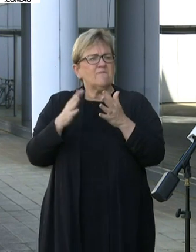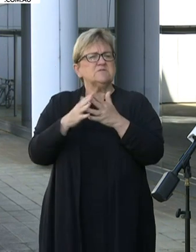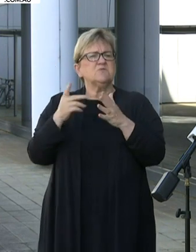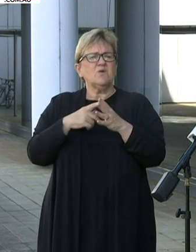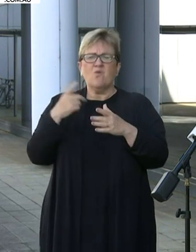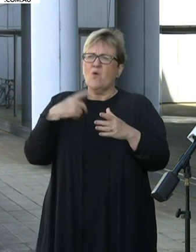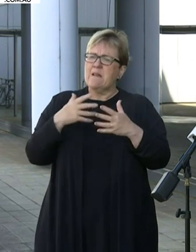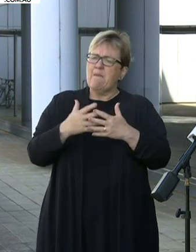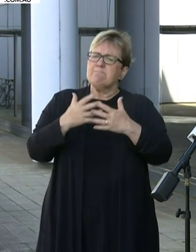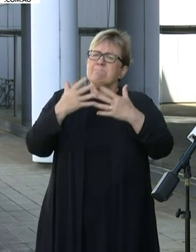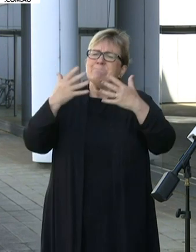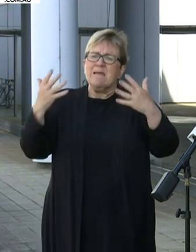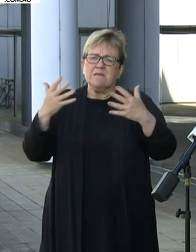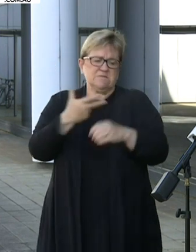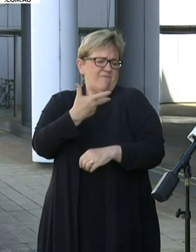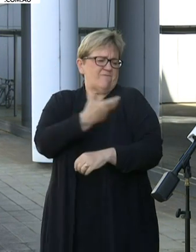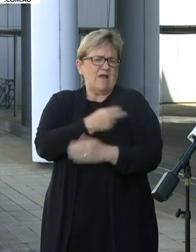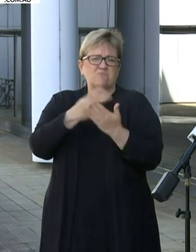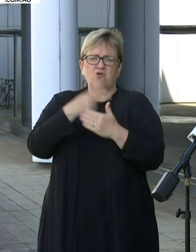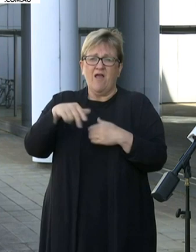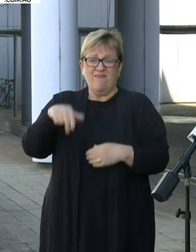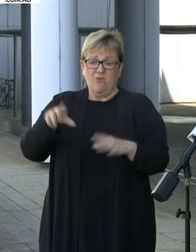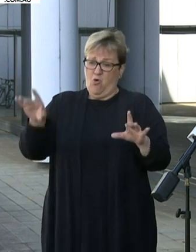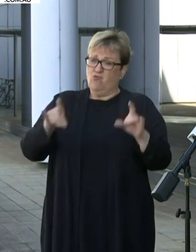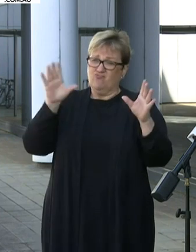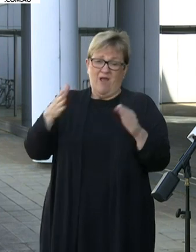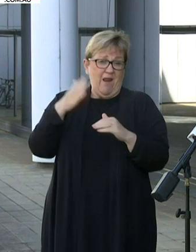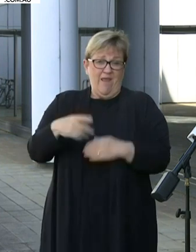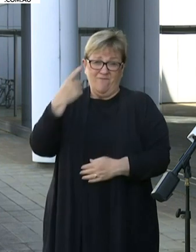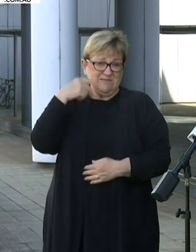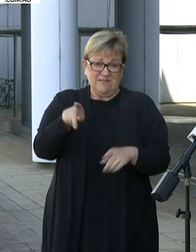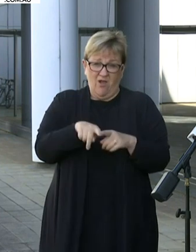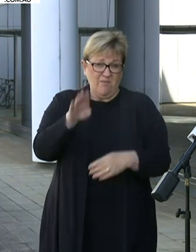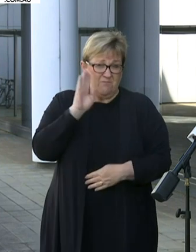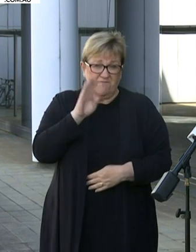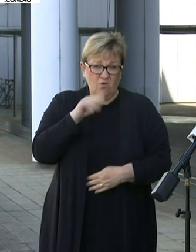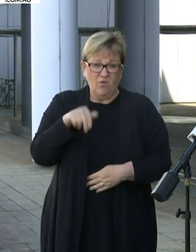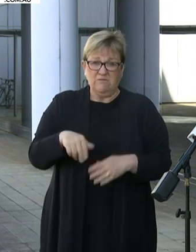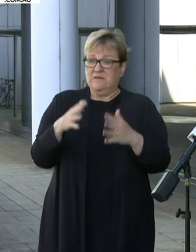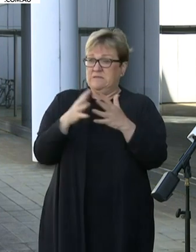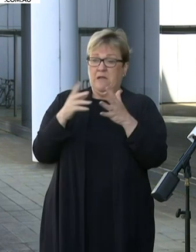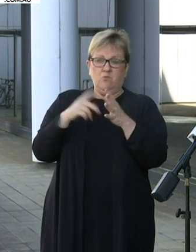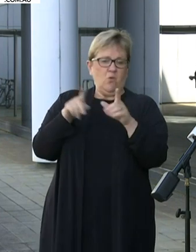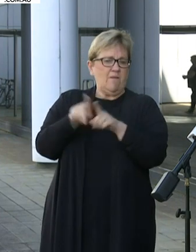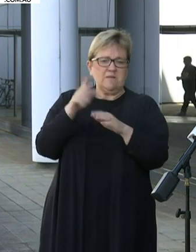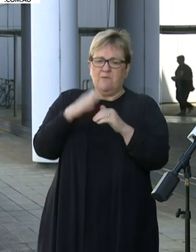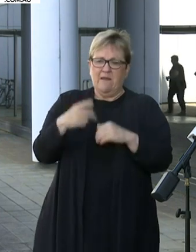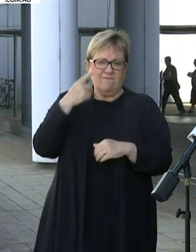embark in the biggest vaccination program that the country has ever seen, and certainly the biggest one we've ever seen in